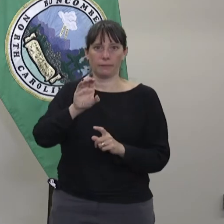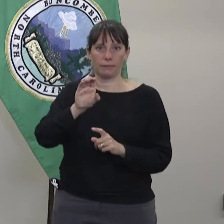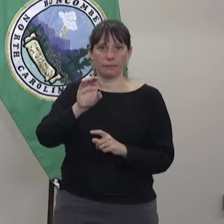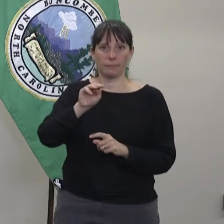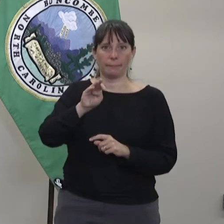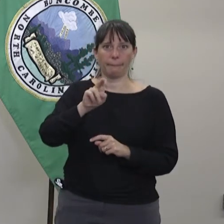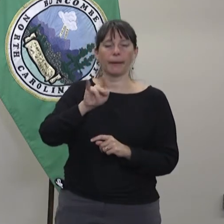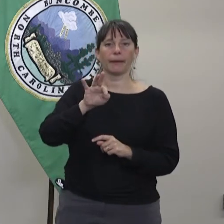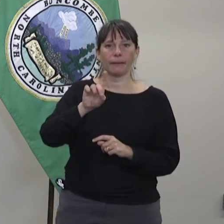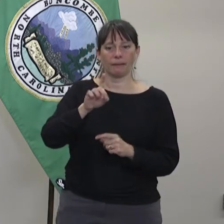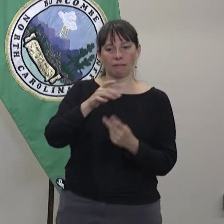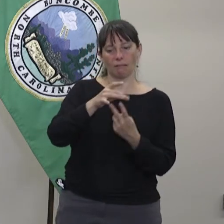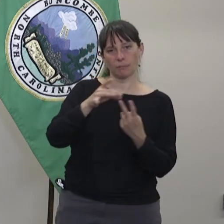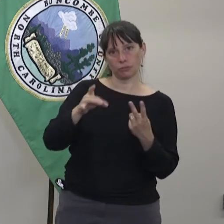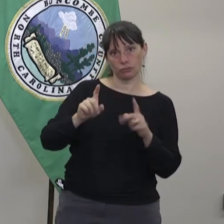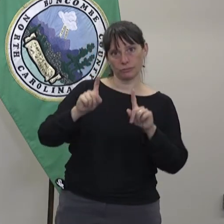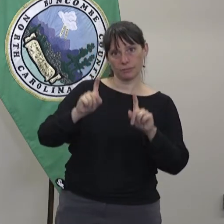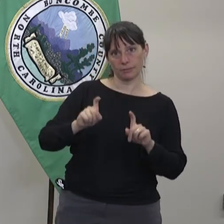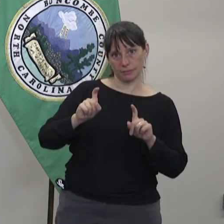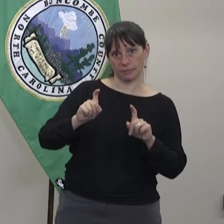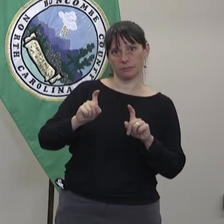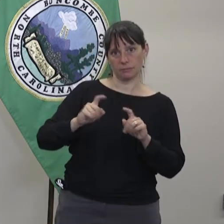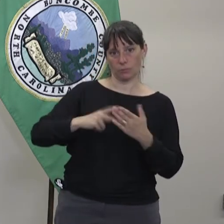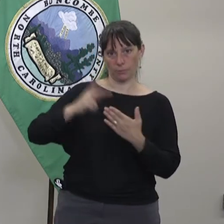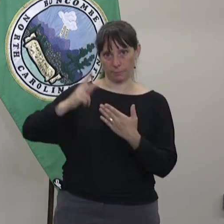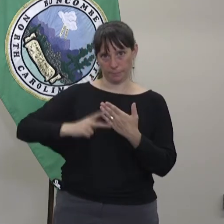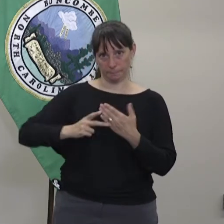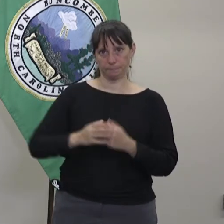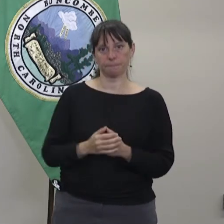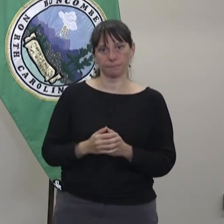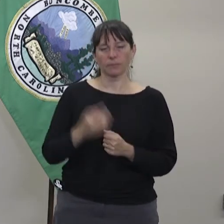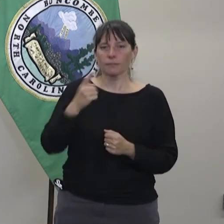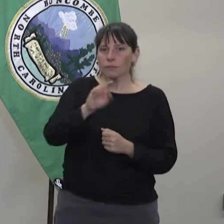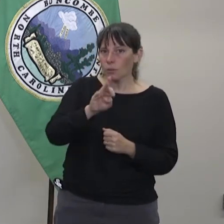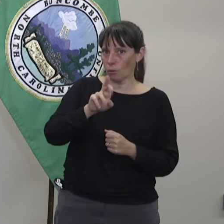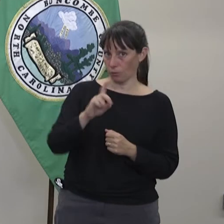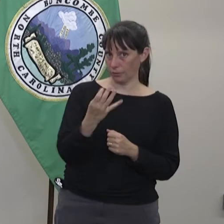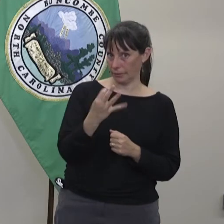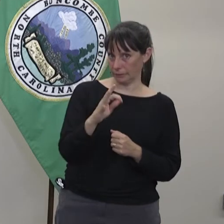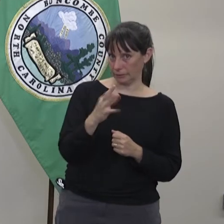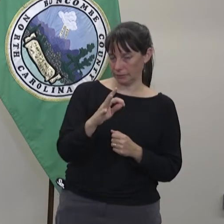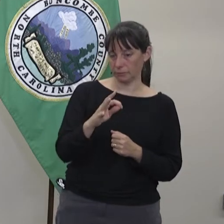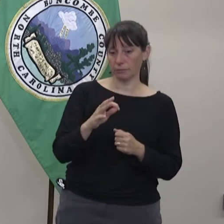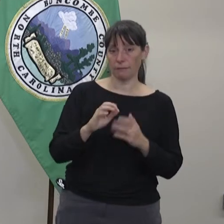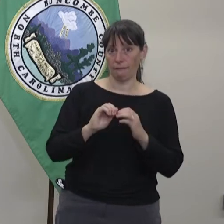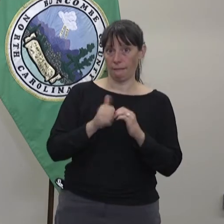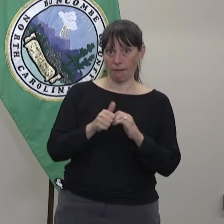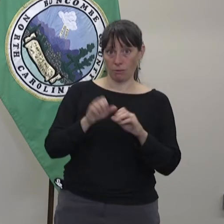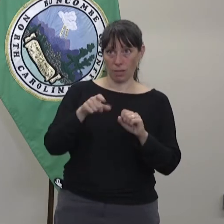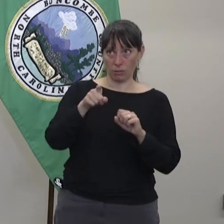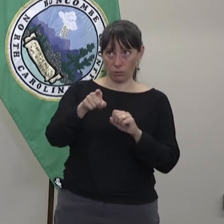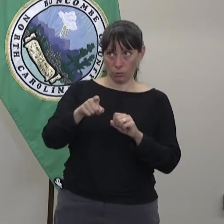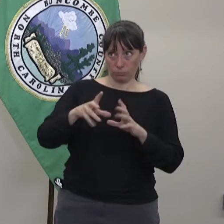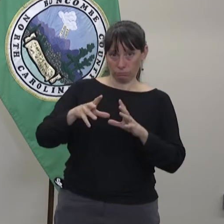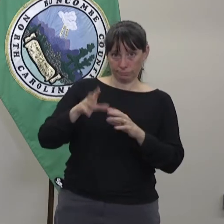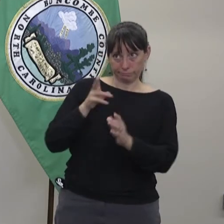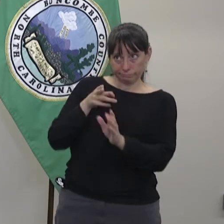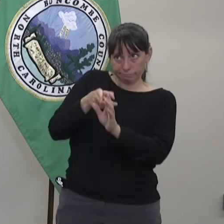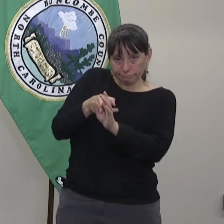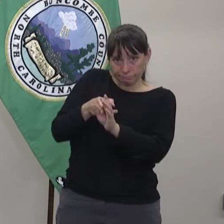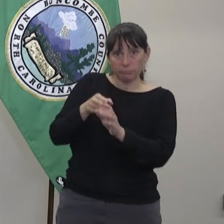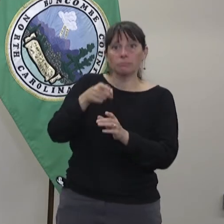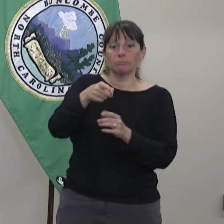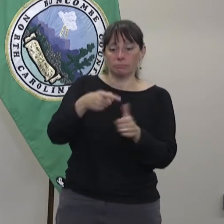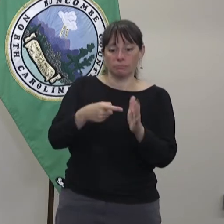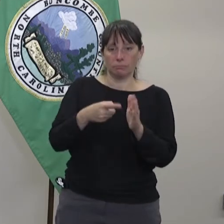To be eligible, you must live in North Carolina, not be covered by Medicaid,